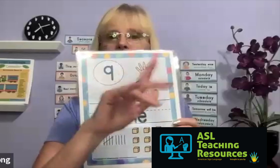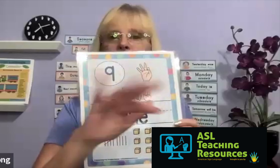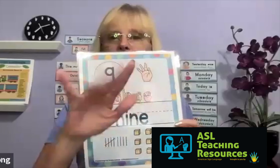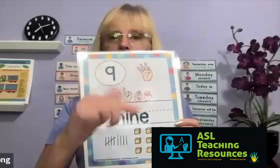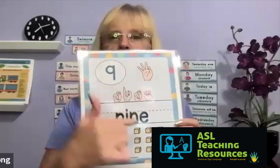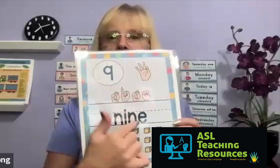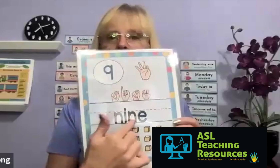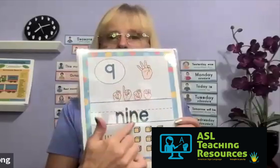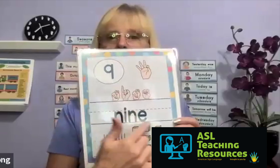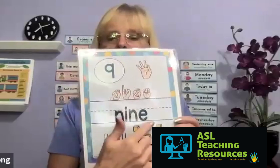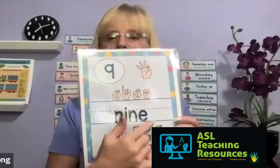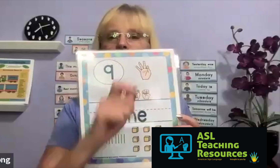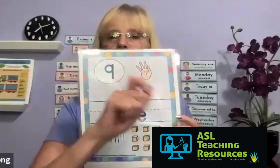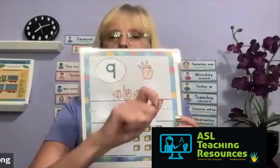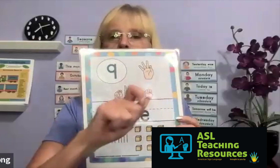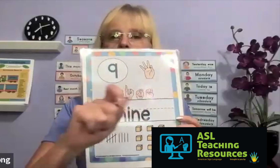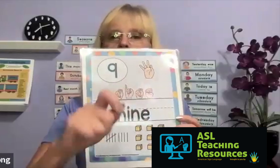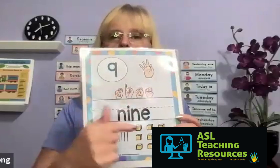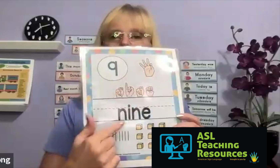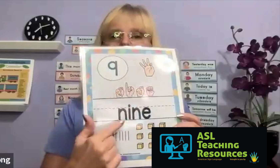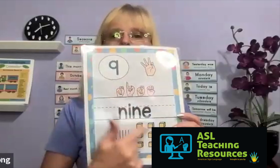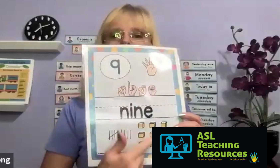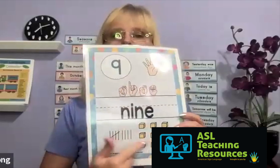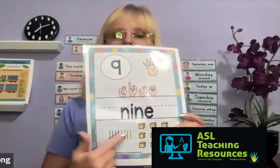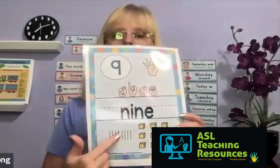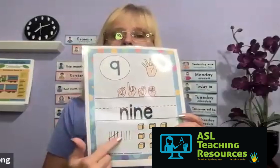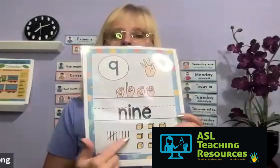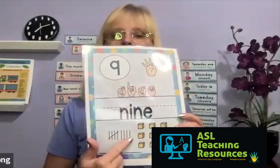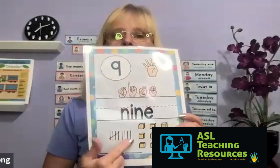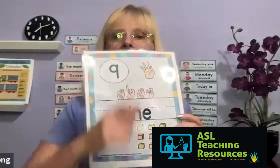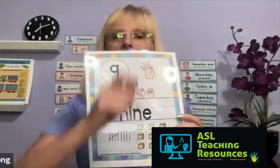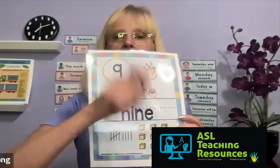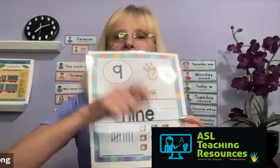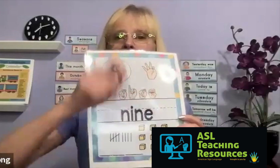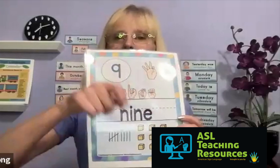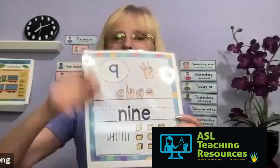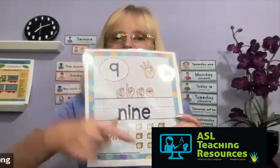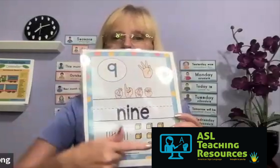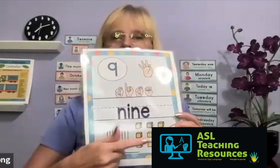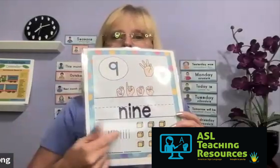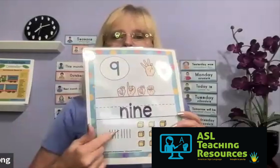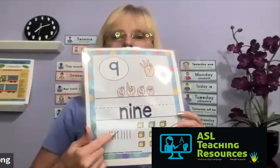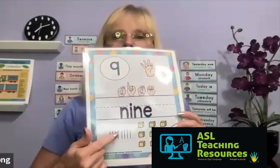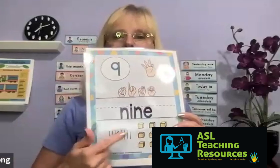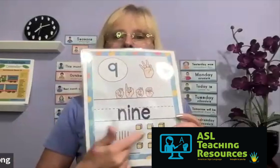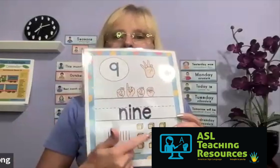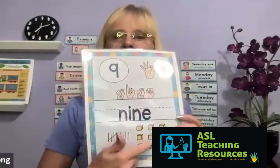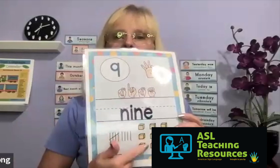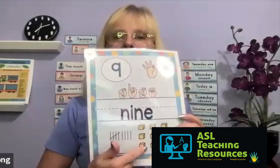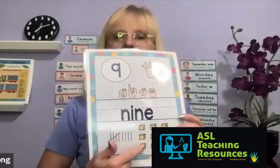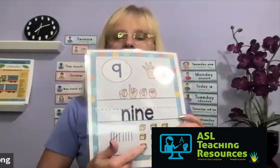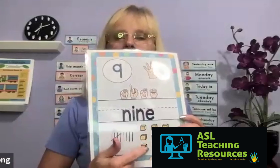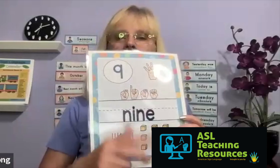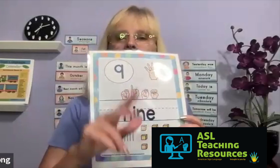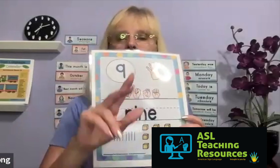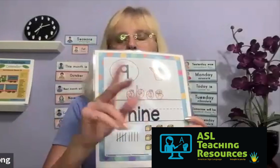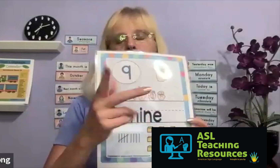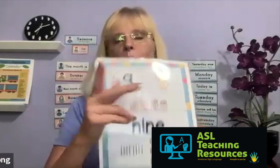finger spelling and the writing, and then the tallies. And then the,